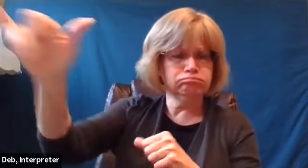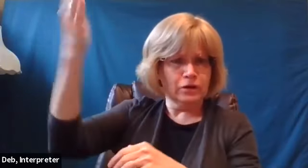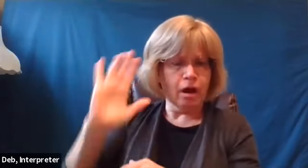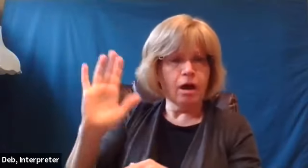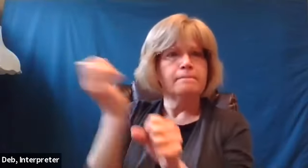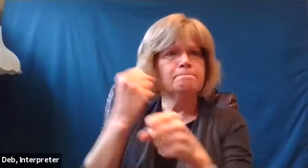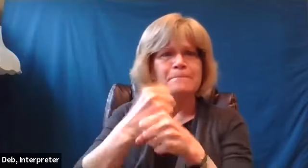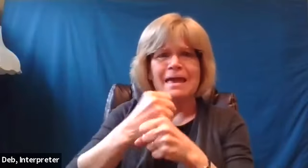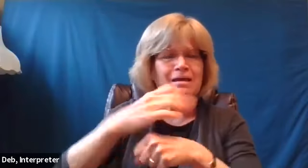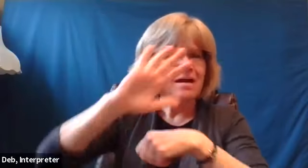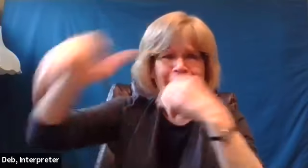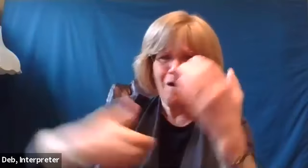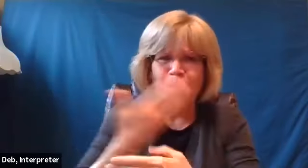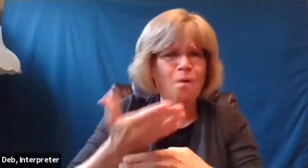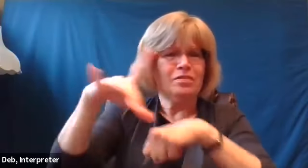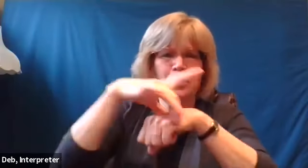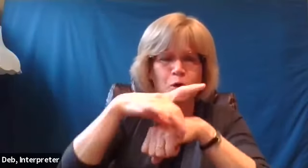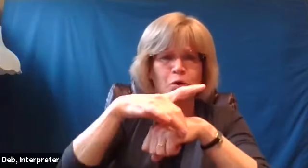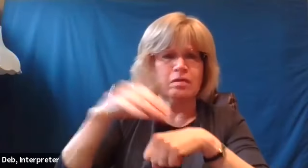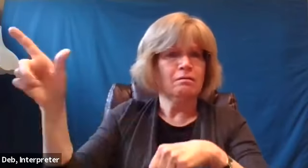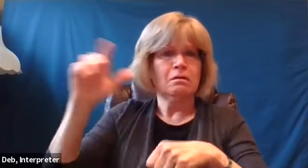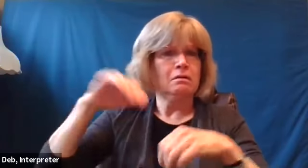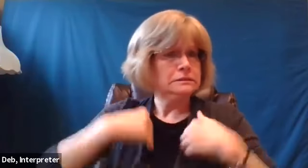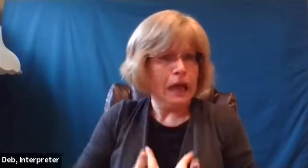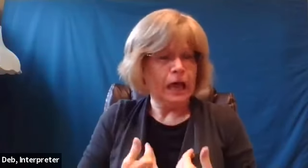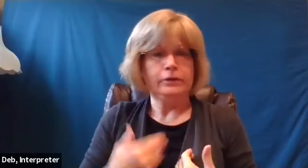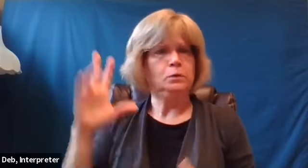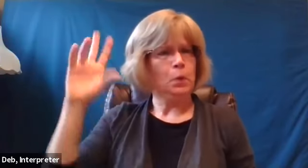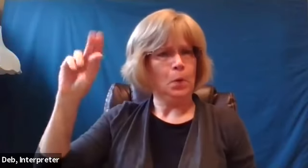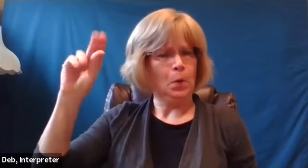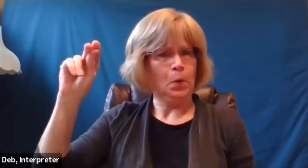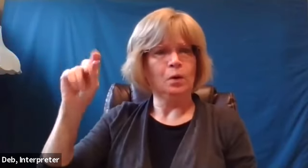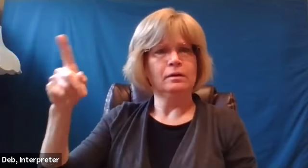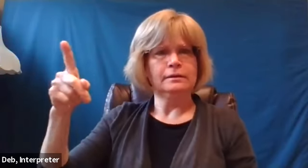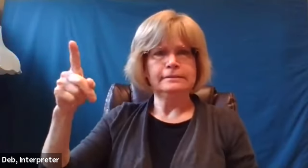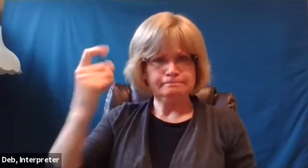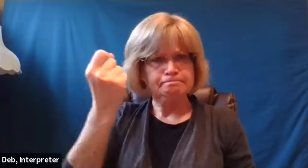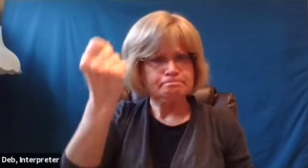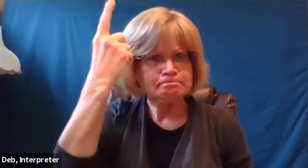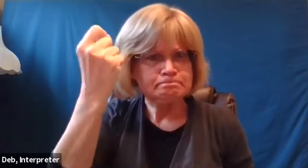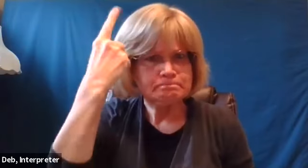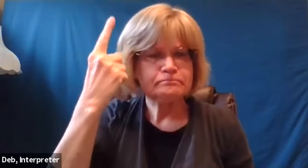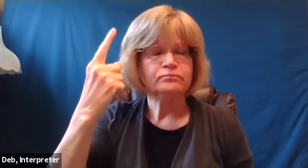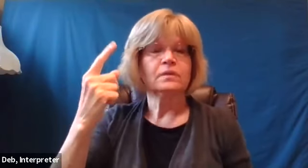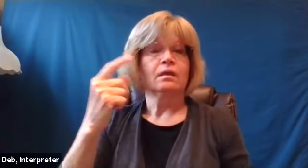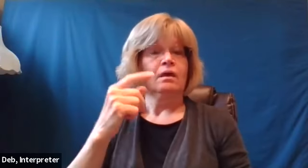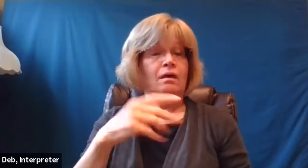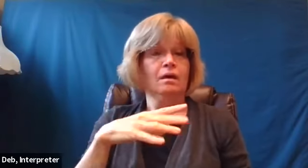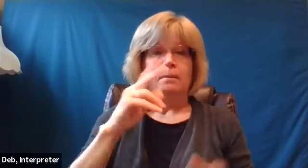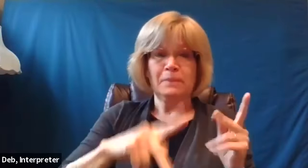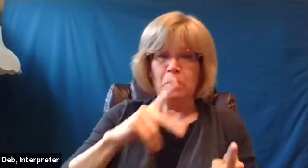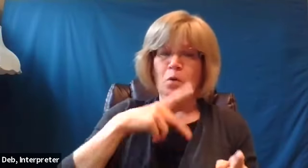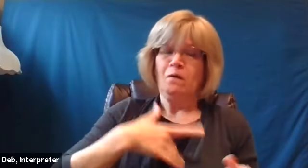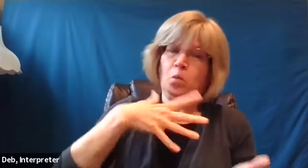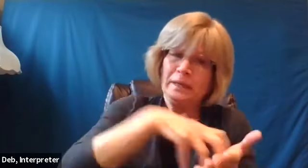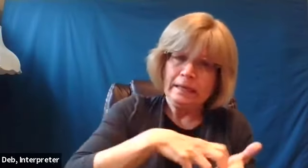of the earth. He does not faint or grow weary. His understanding is unsearchable. He gives power to the faint and strengthens the